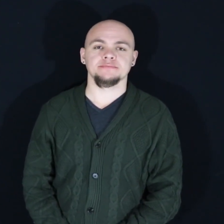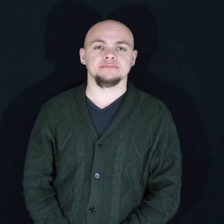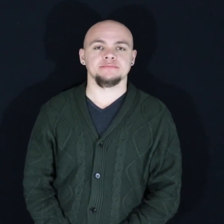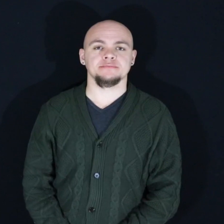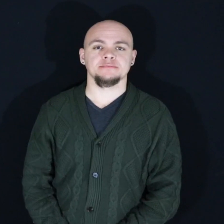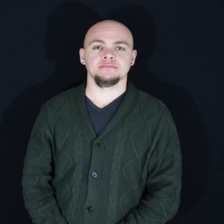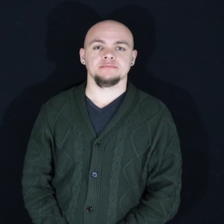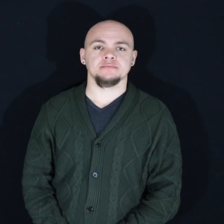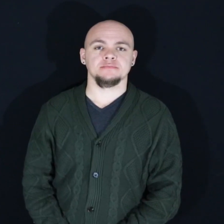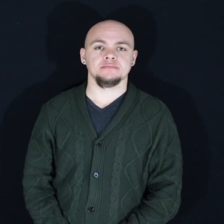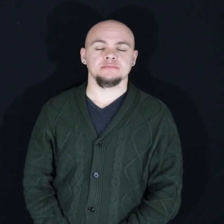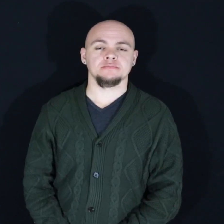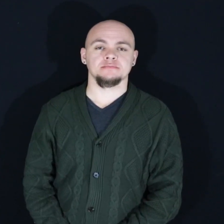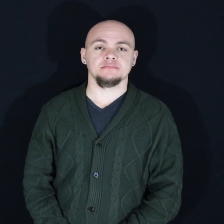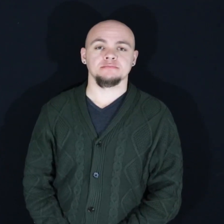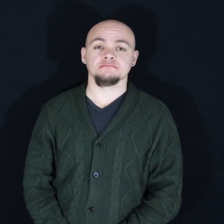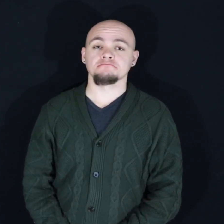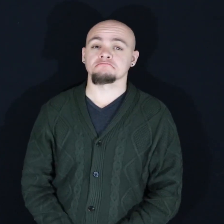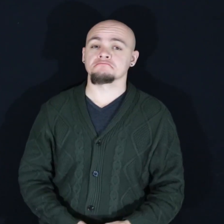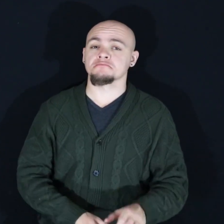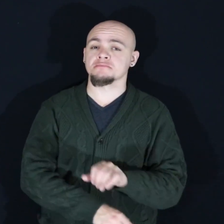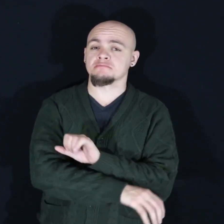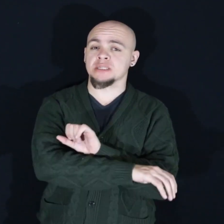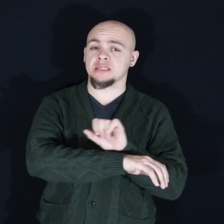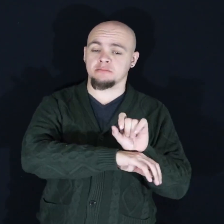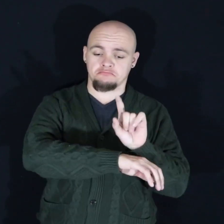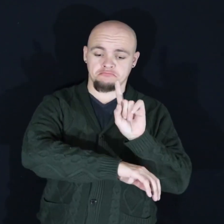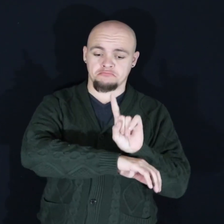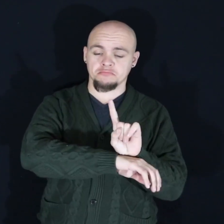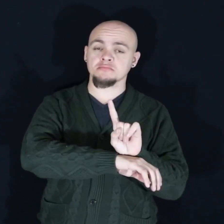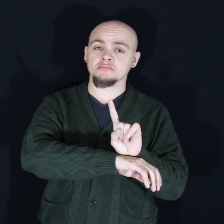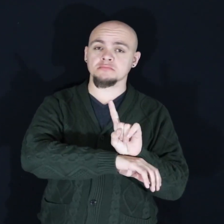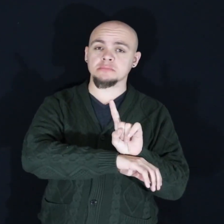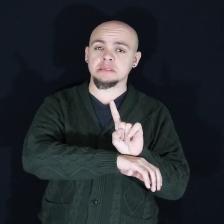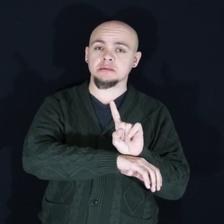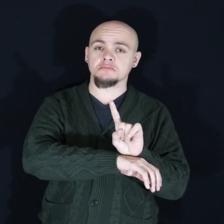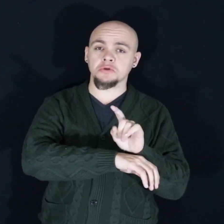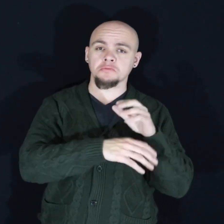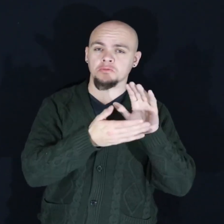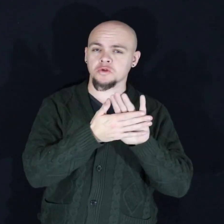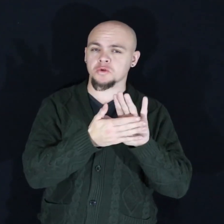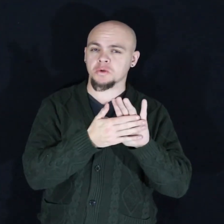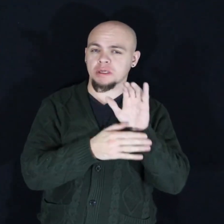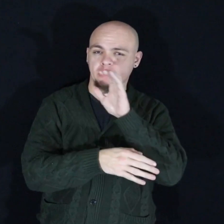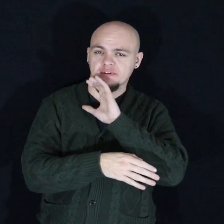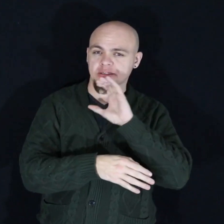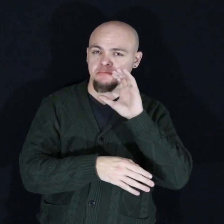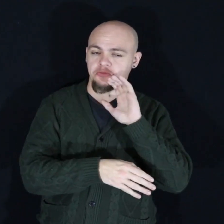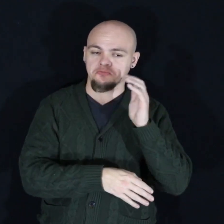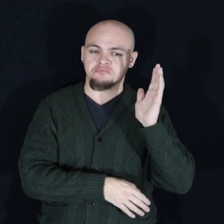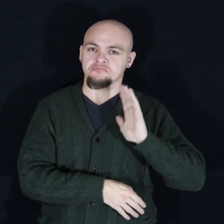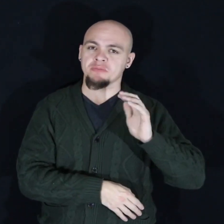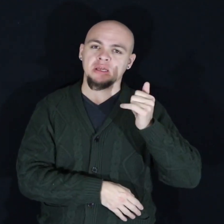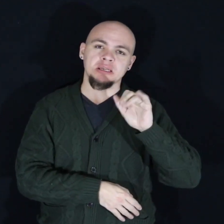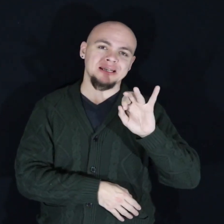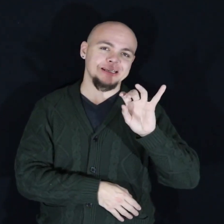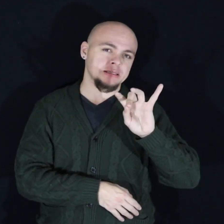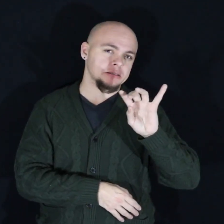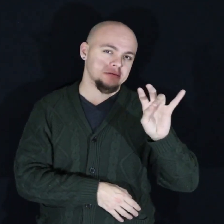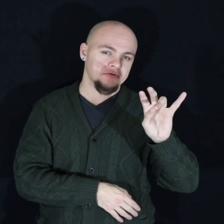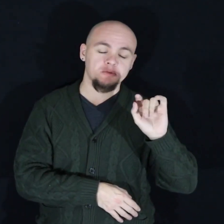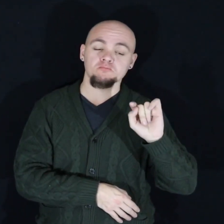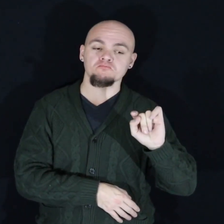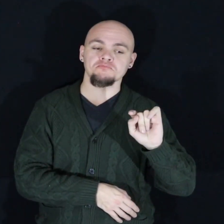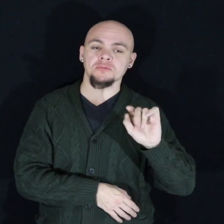I remember standing on a stage in a school cafeteria in 1987 with all my third grade classmates